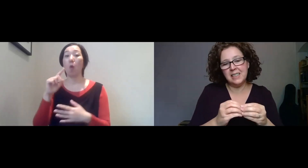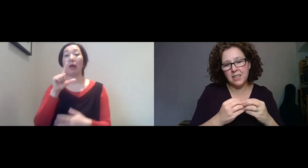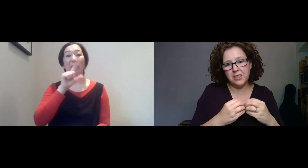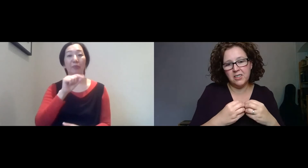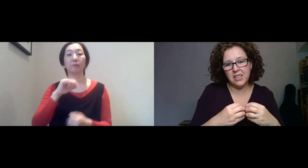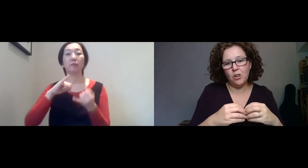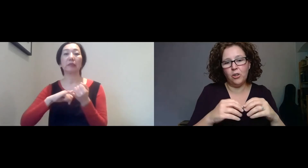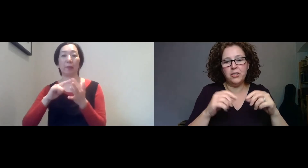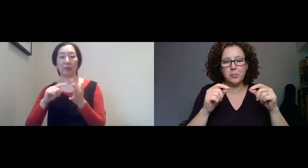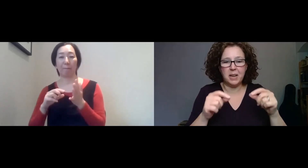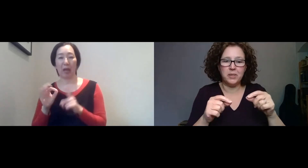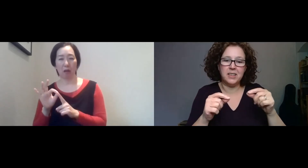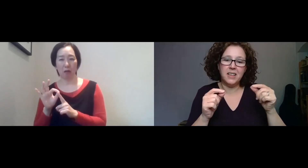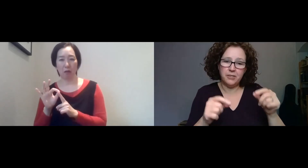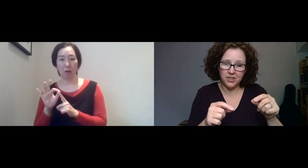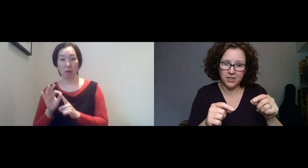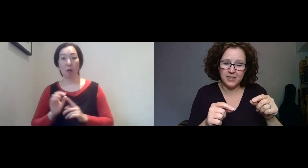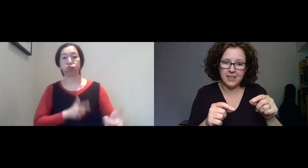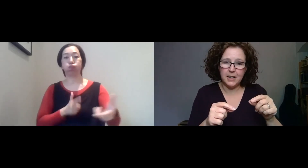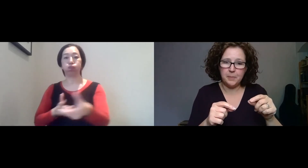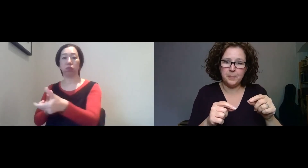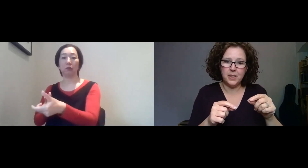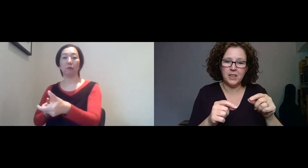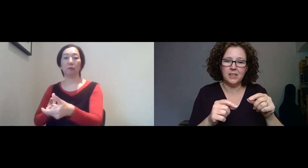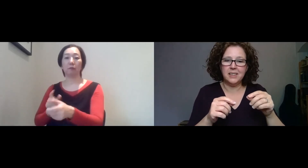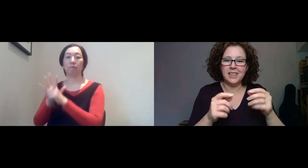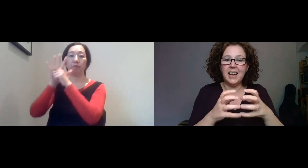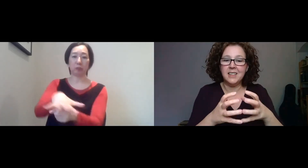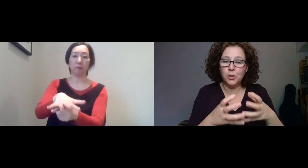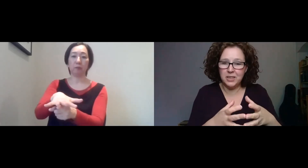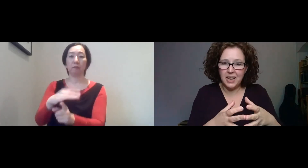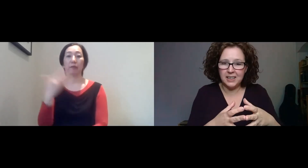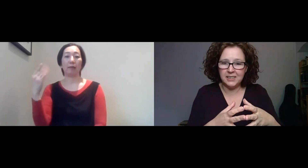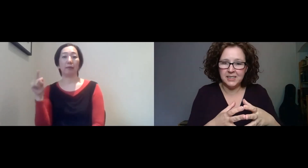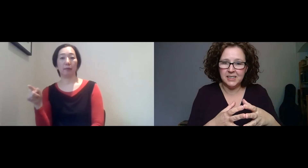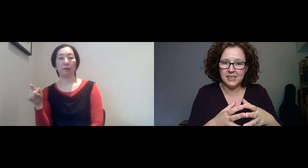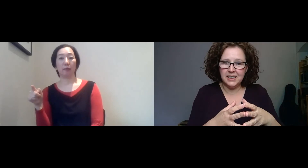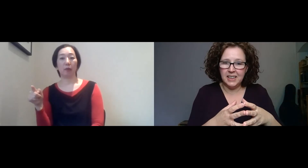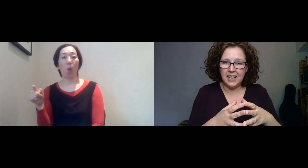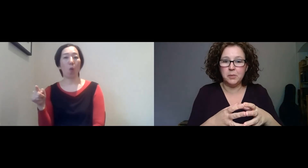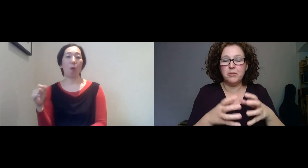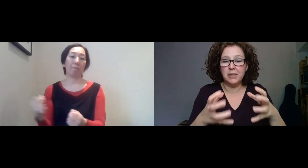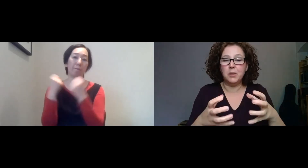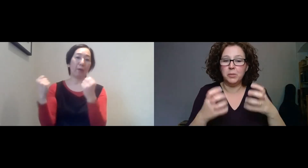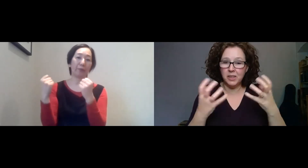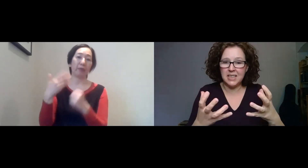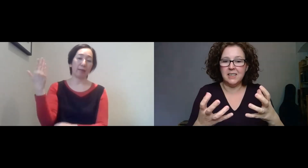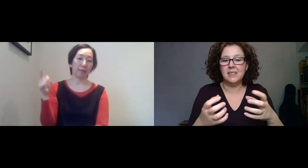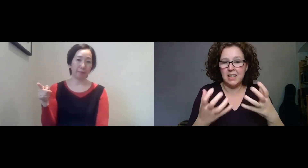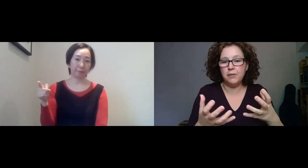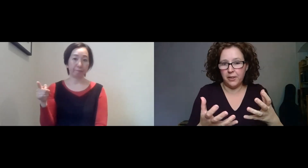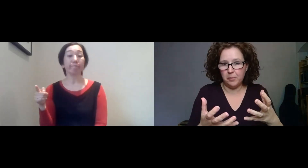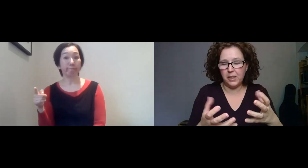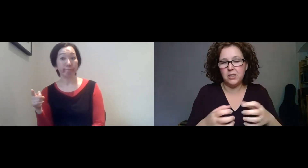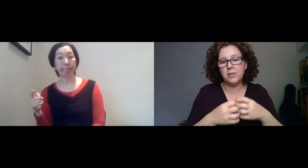in 1973, on September the 11th, they had a coup d'etat, and it was a really bloody